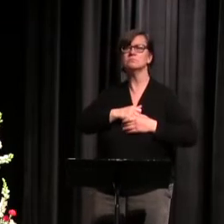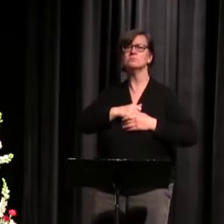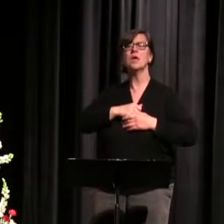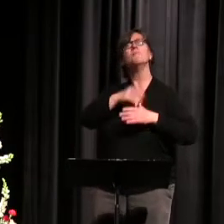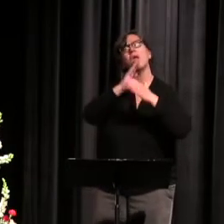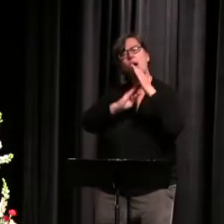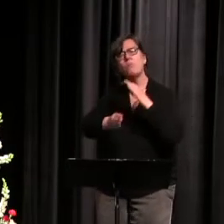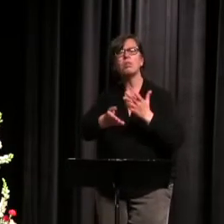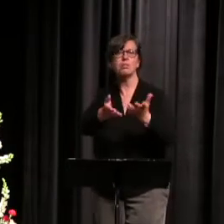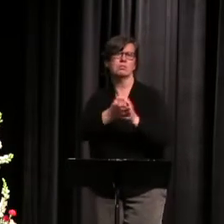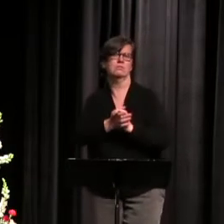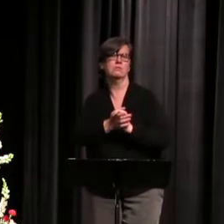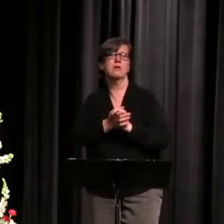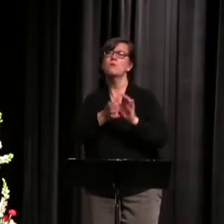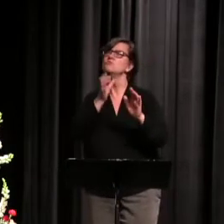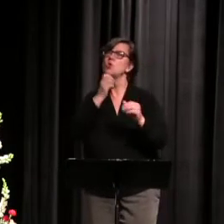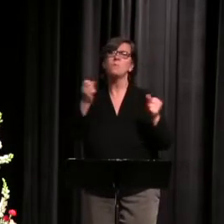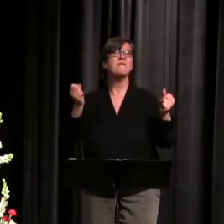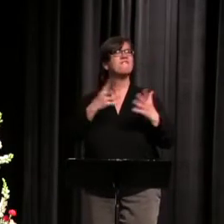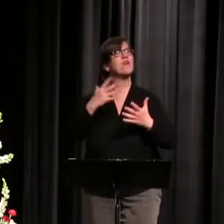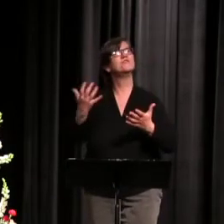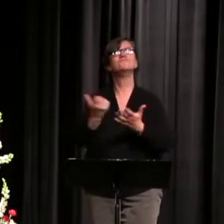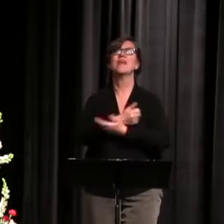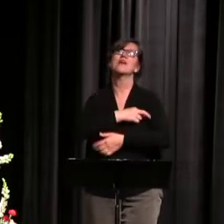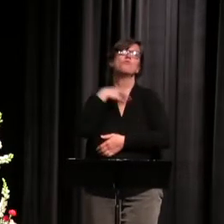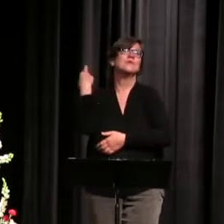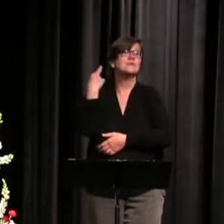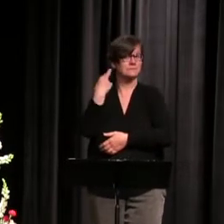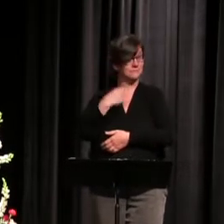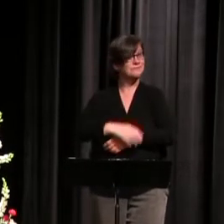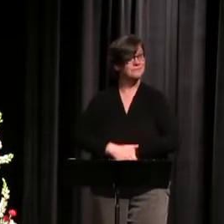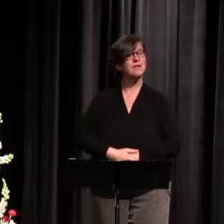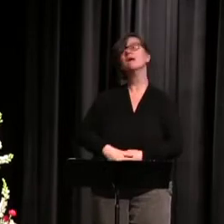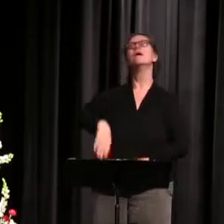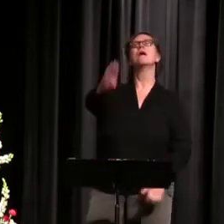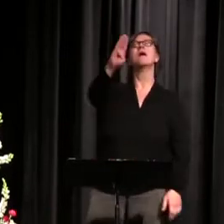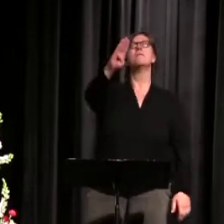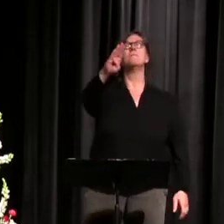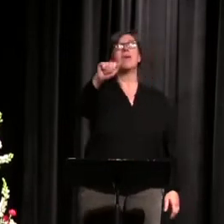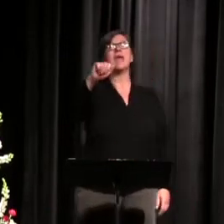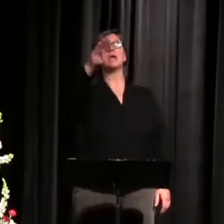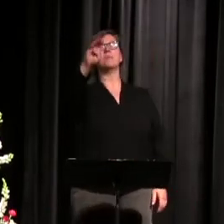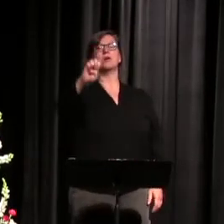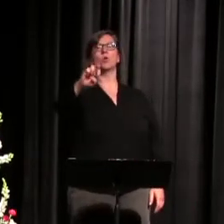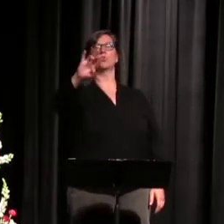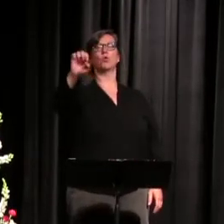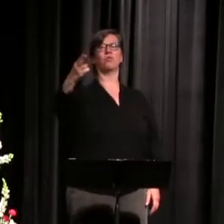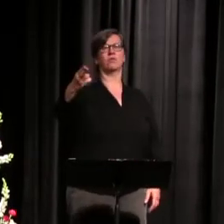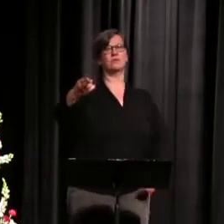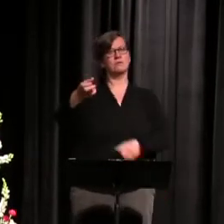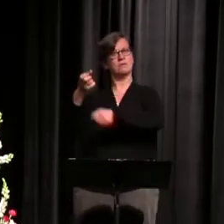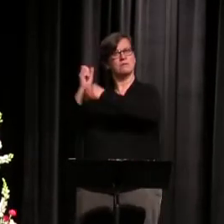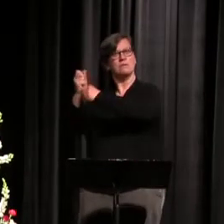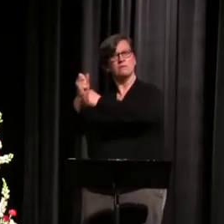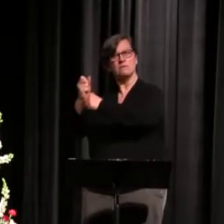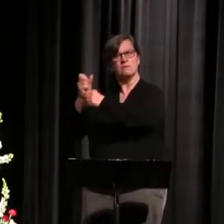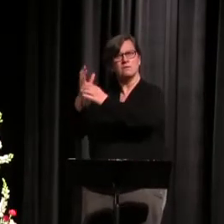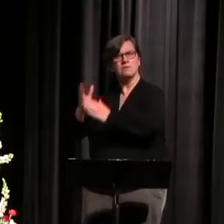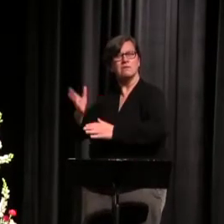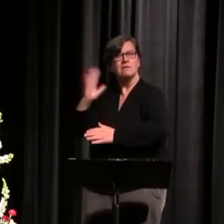risks. Babe Ruth once said, "Don't let the fear of striking out keep you from playing the